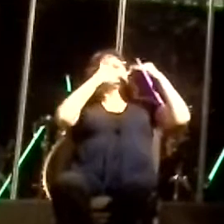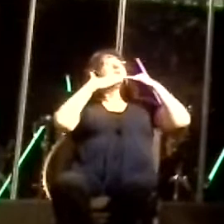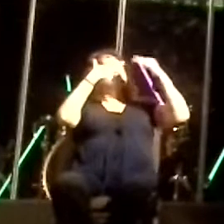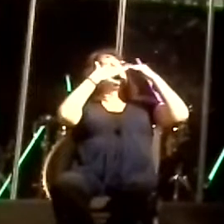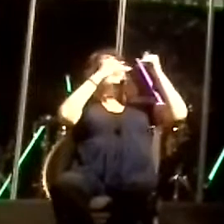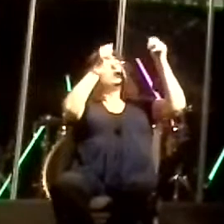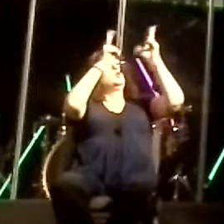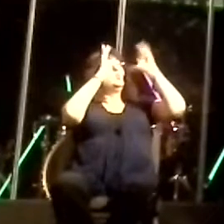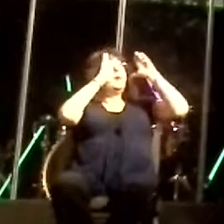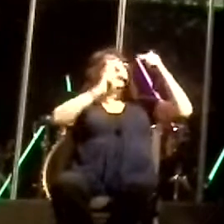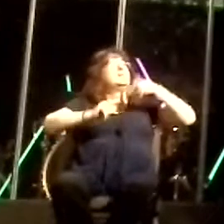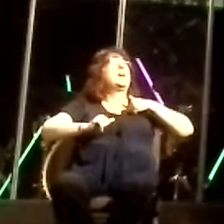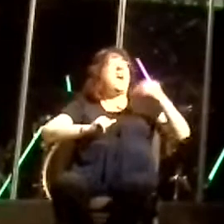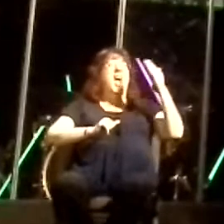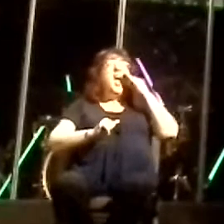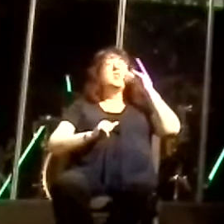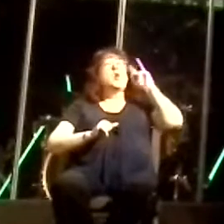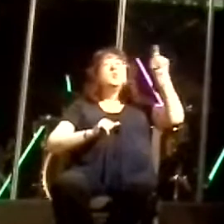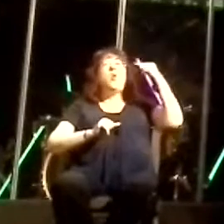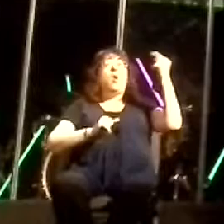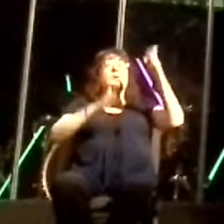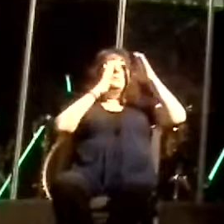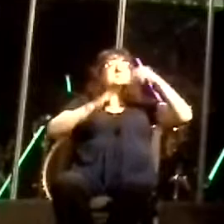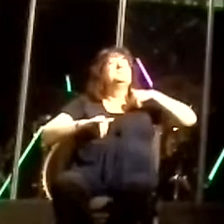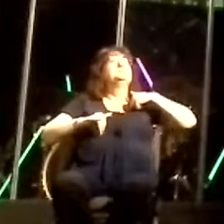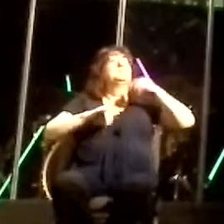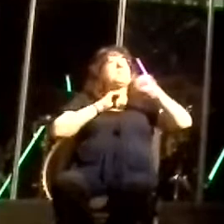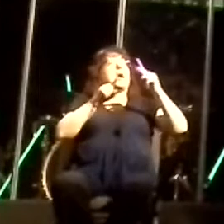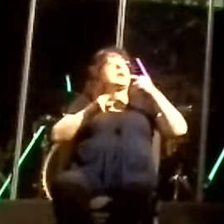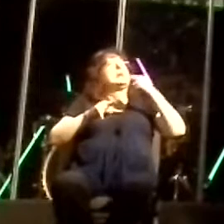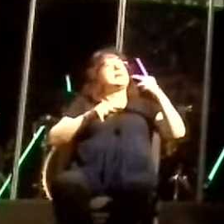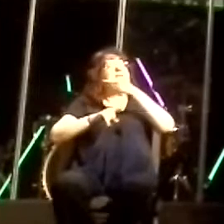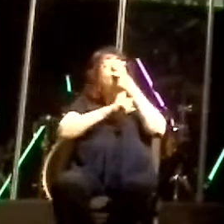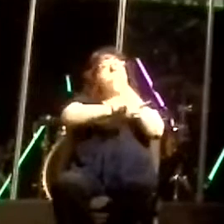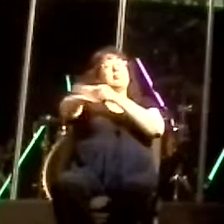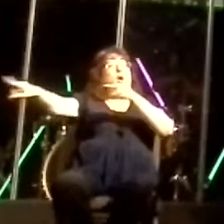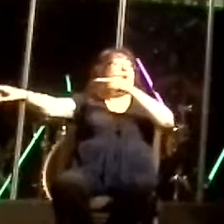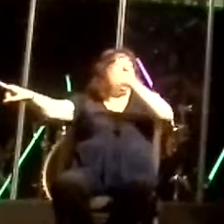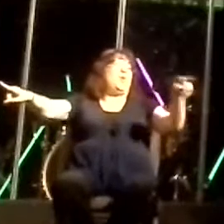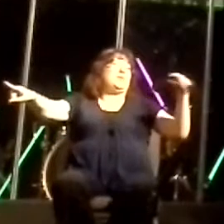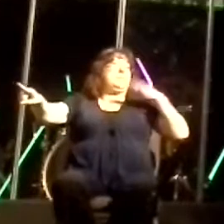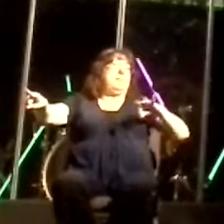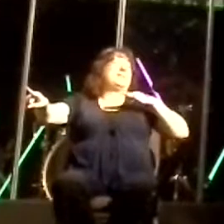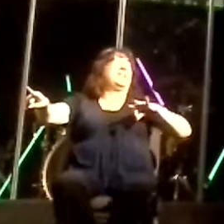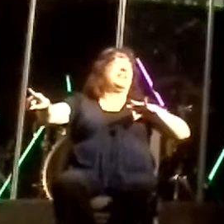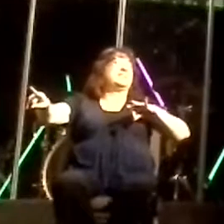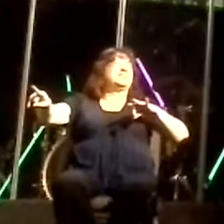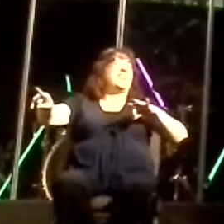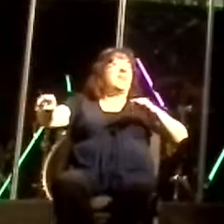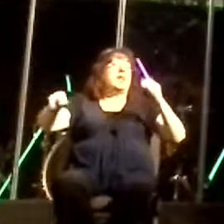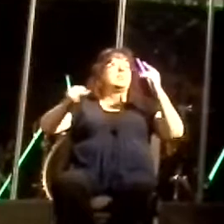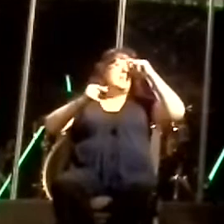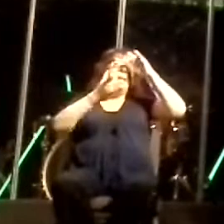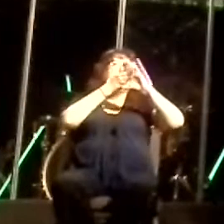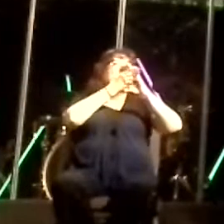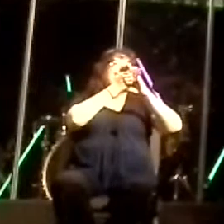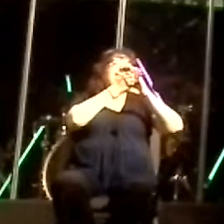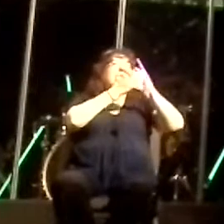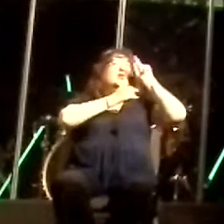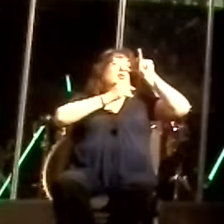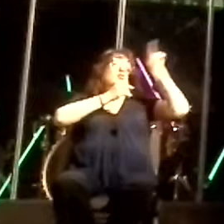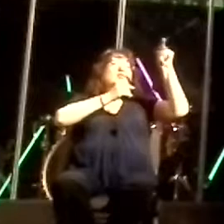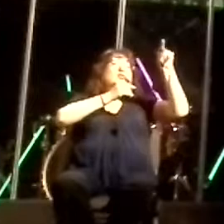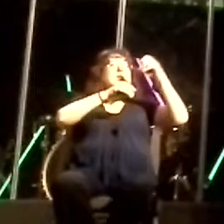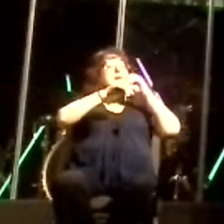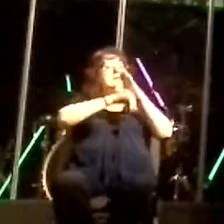you that you have heard me. Oh, I knew that you always hear me, but I said this for the benefit of those standing here, that they may believe that